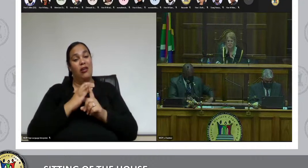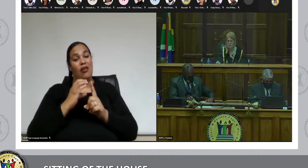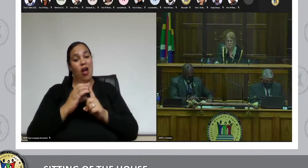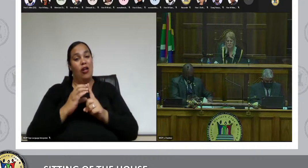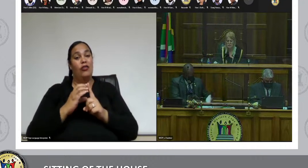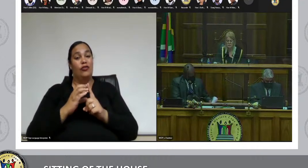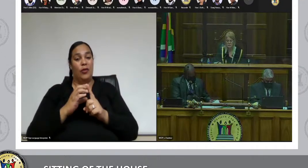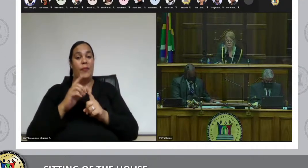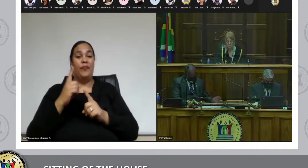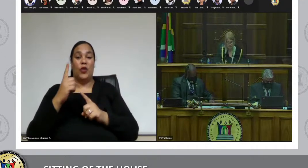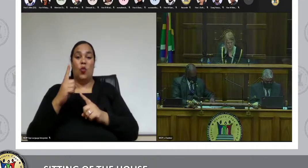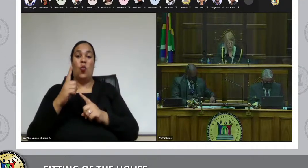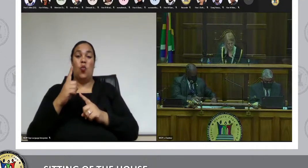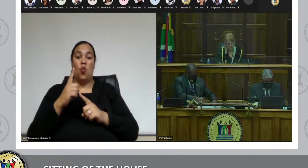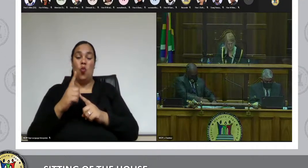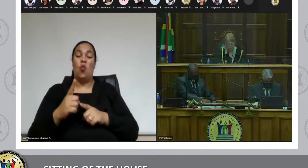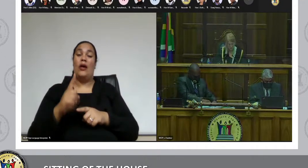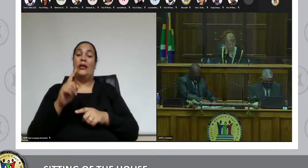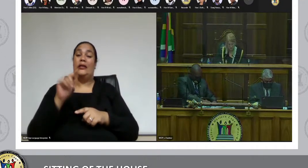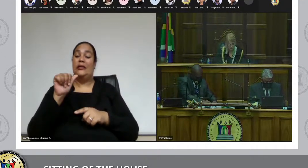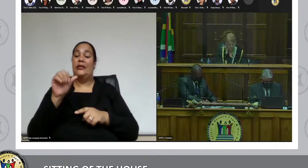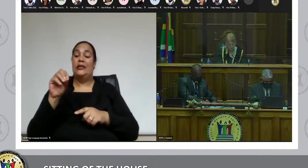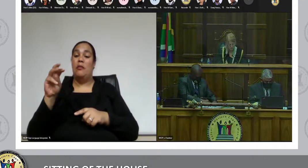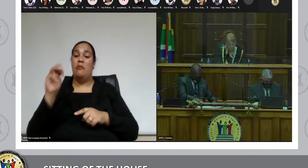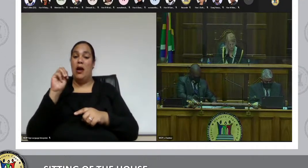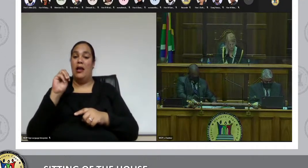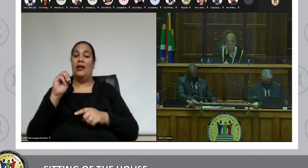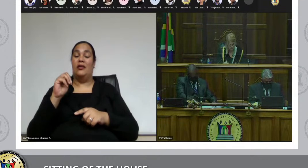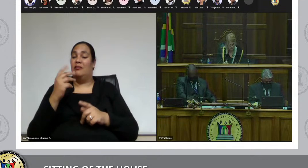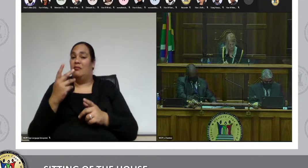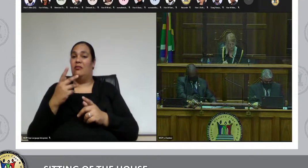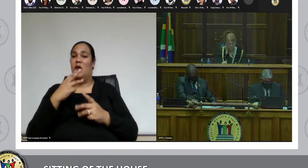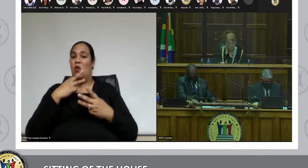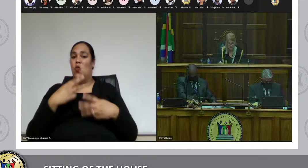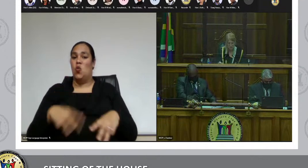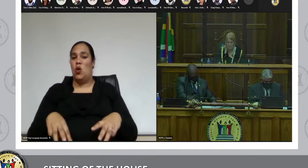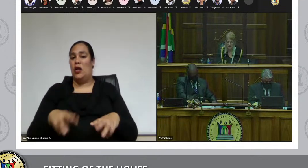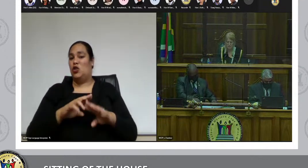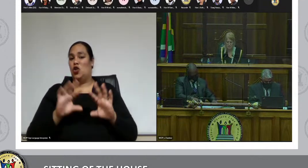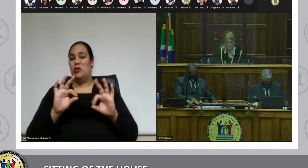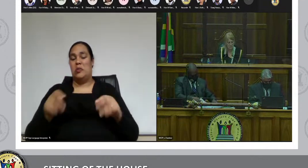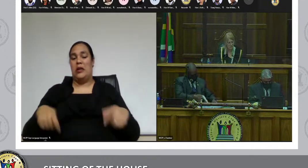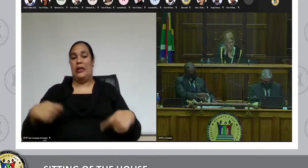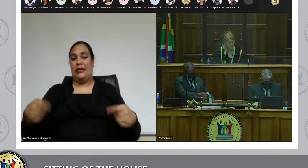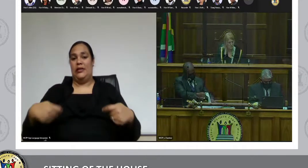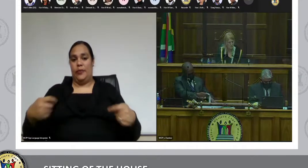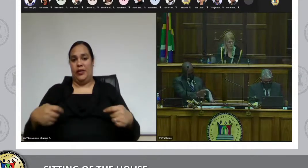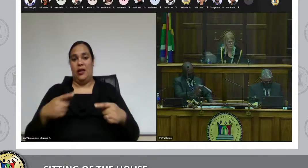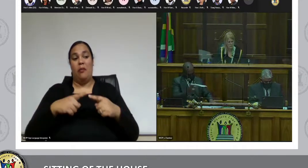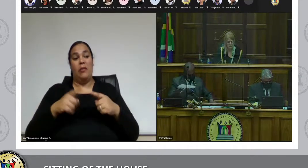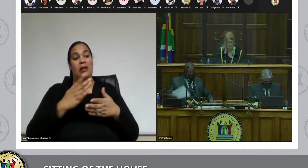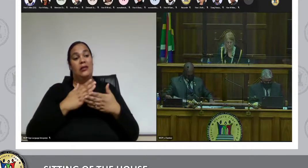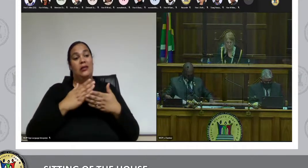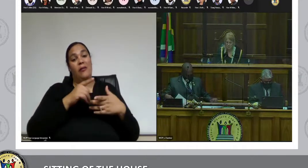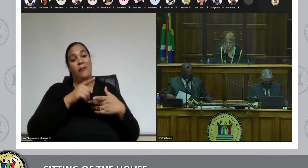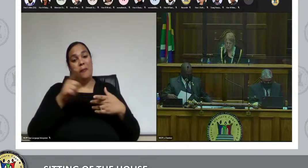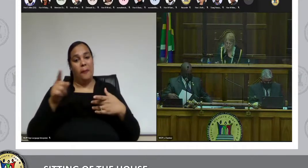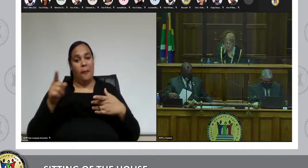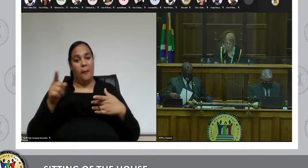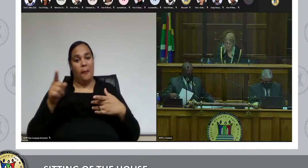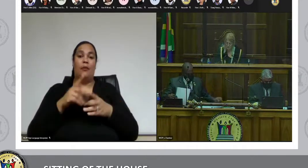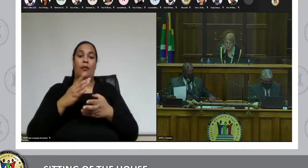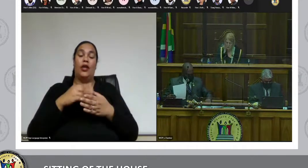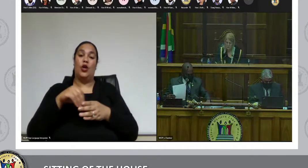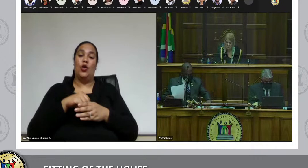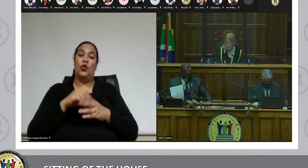incurred 160 million in fruitless, wasteful and irregular expenditure. Some of these entities, Deputy Speaker, include the